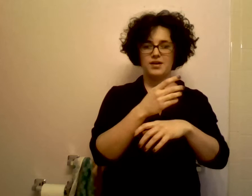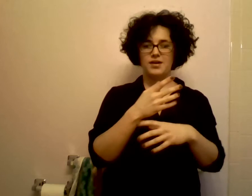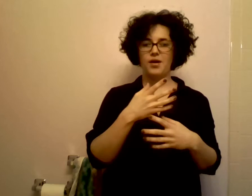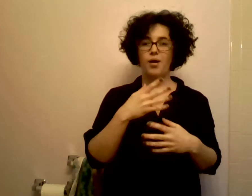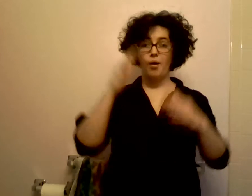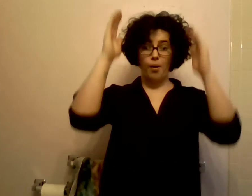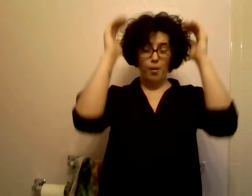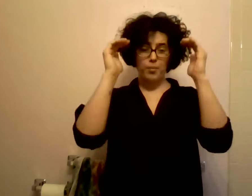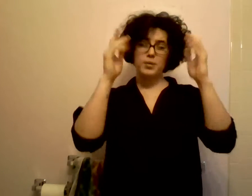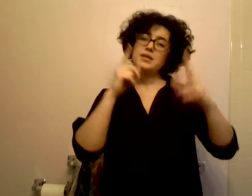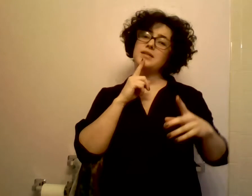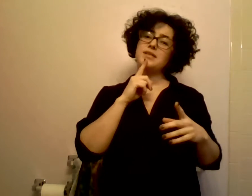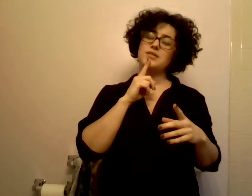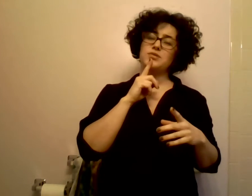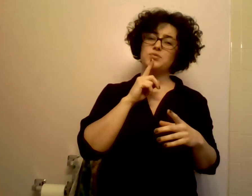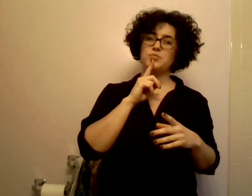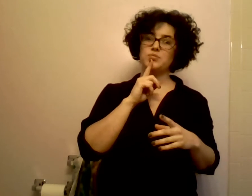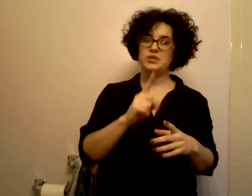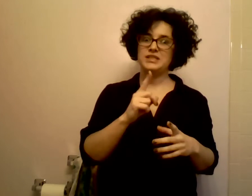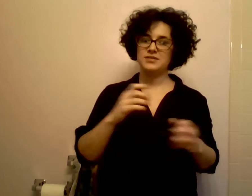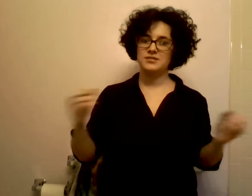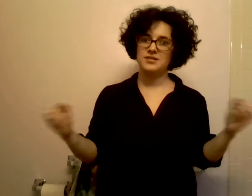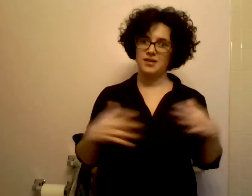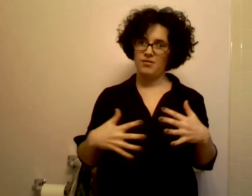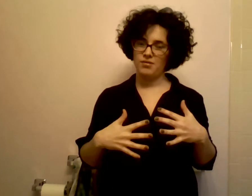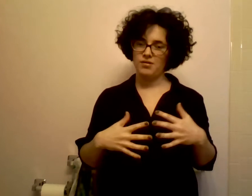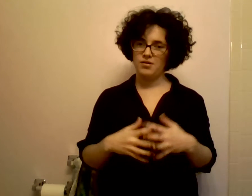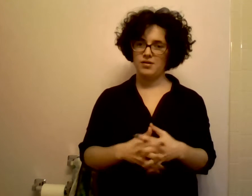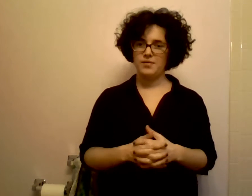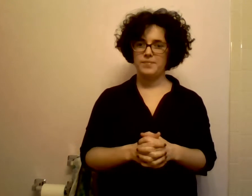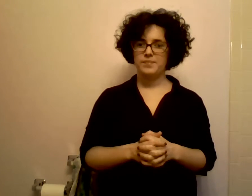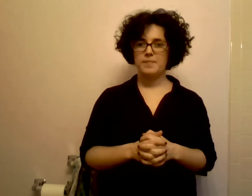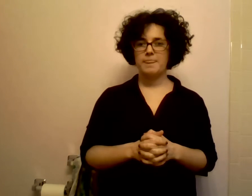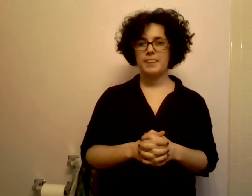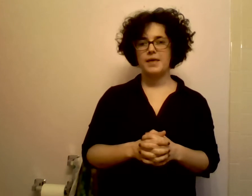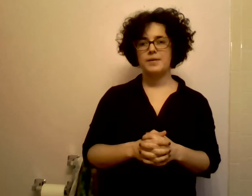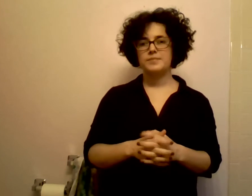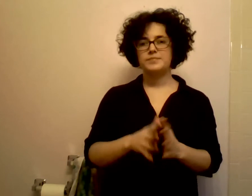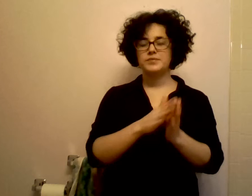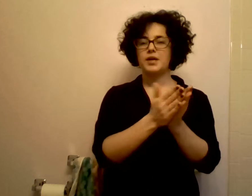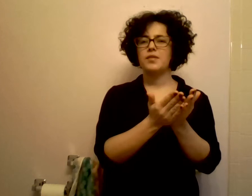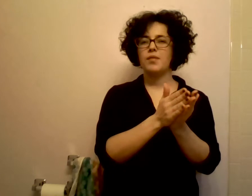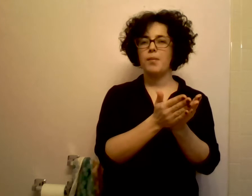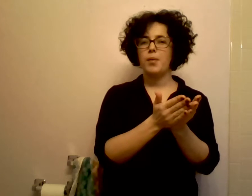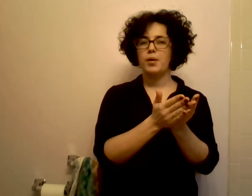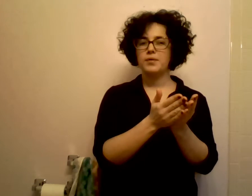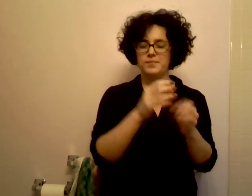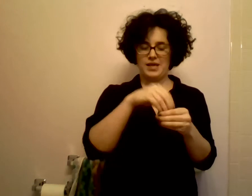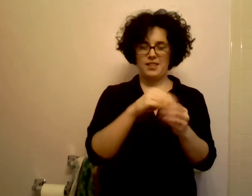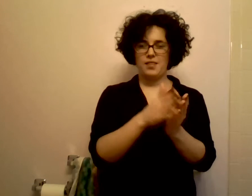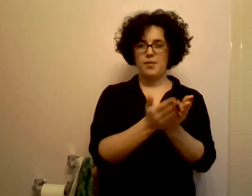can we get past our fears? As Susan Jeffers says in her book of the same title, feel the fear and do it